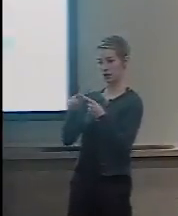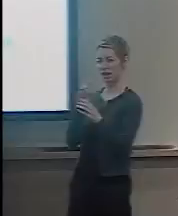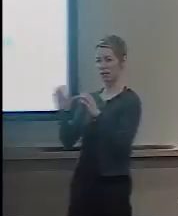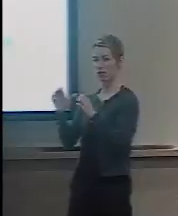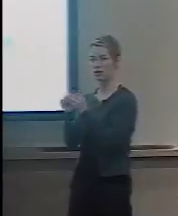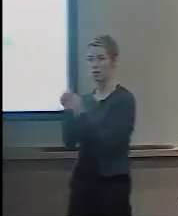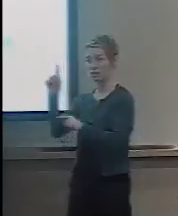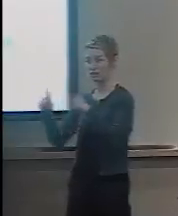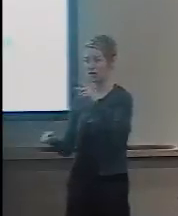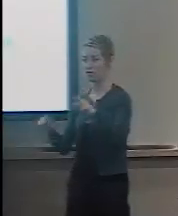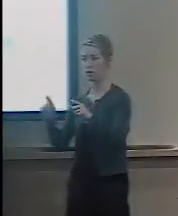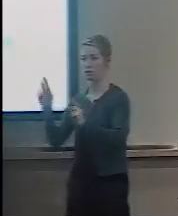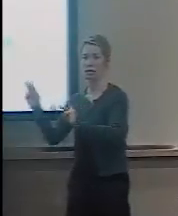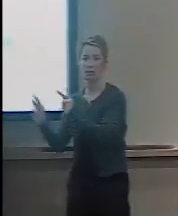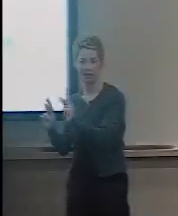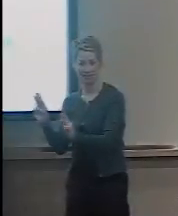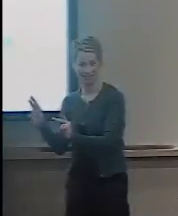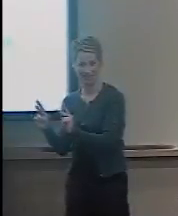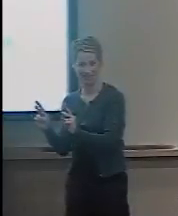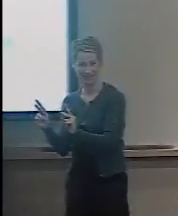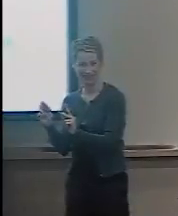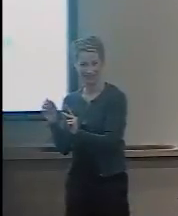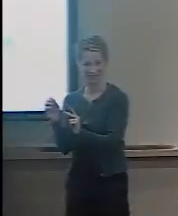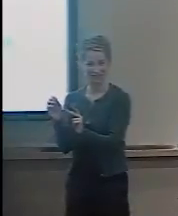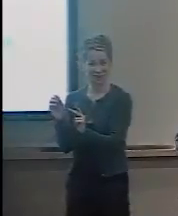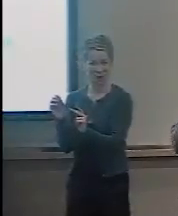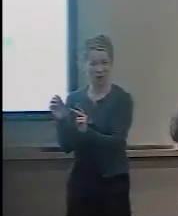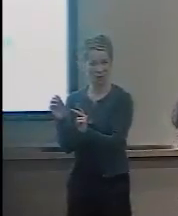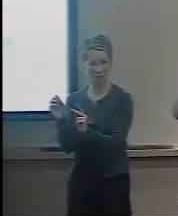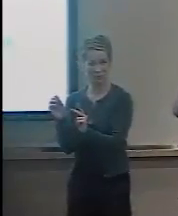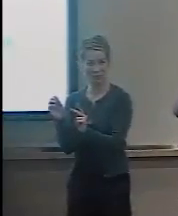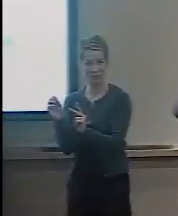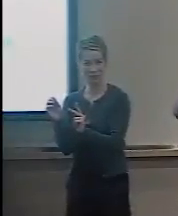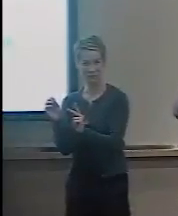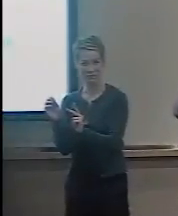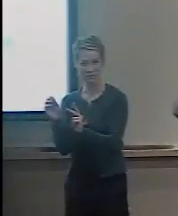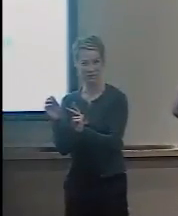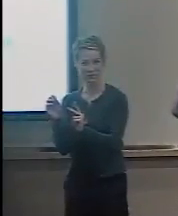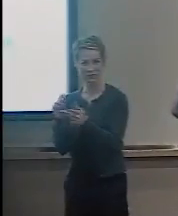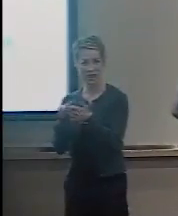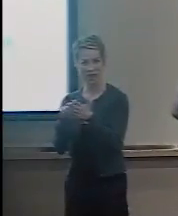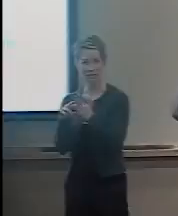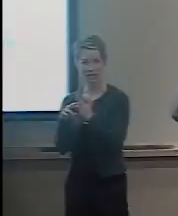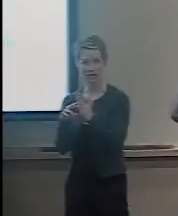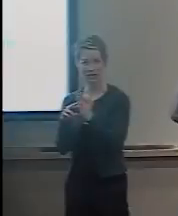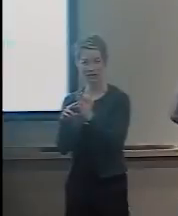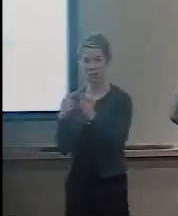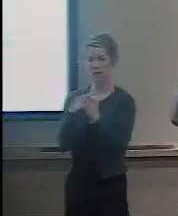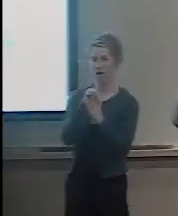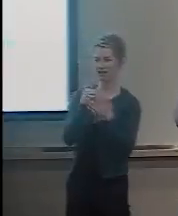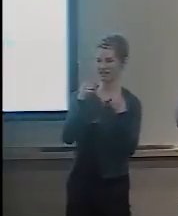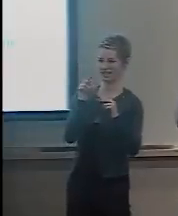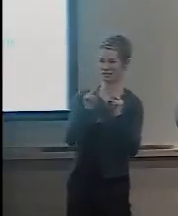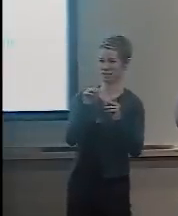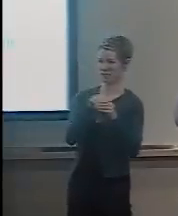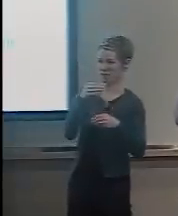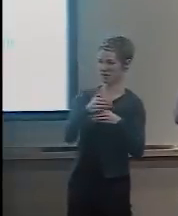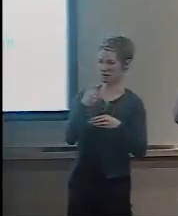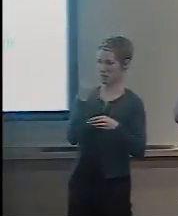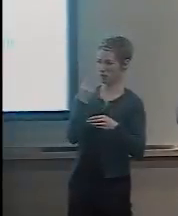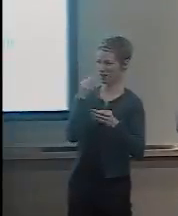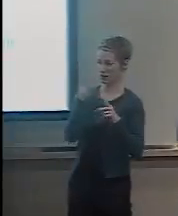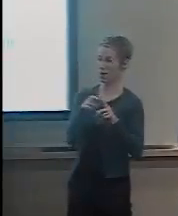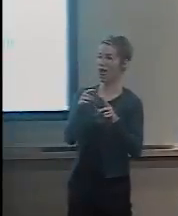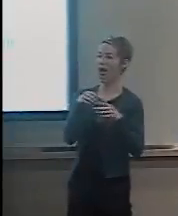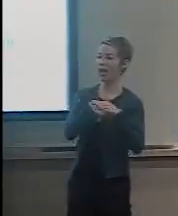with different people. So, we're an accessible technology group in Windows. We're always thinking of how can accessibility scenarios